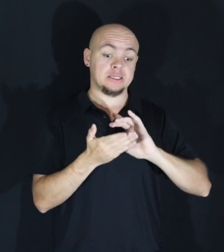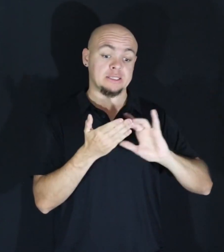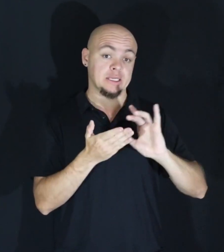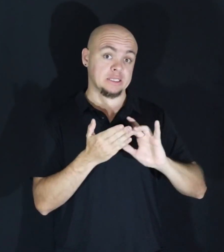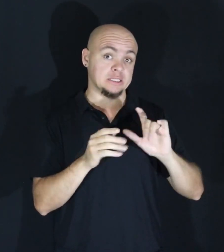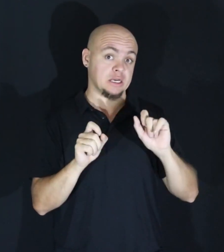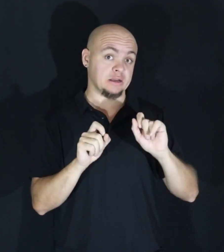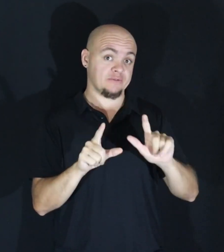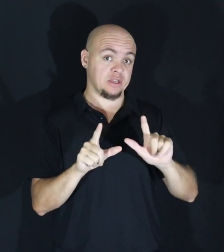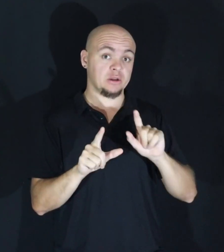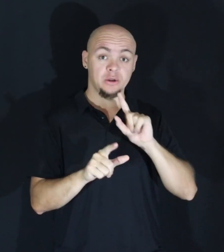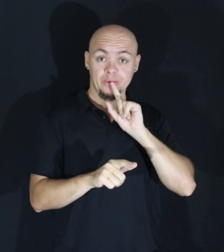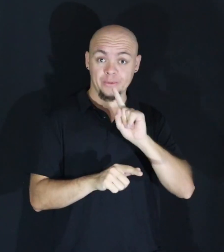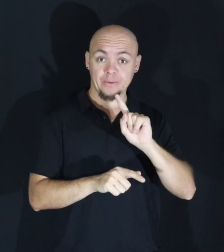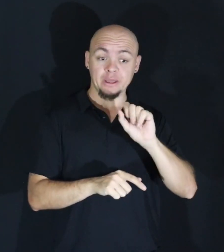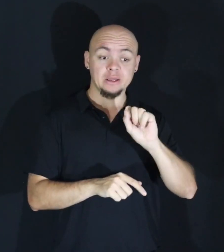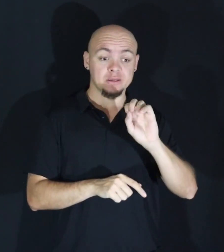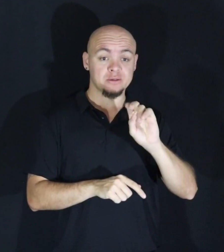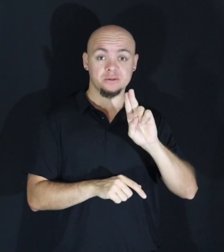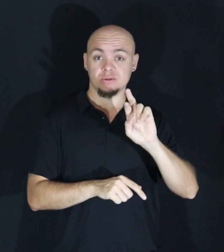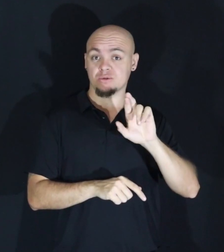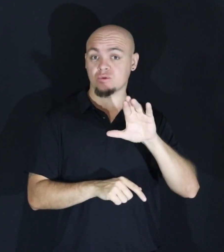video is not a real source.